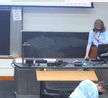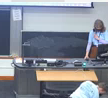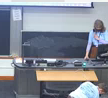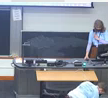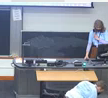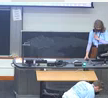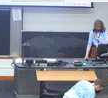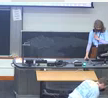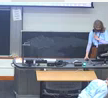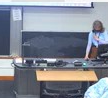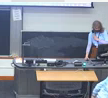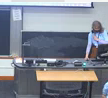Well, now I can't hear you.